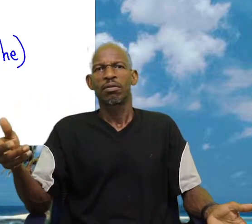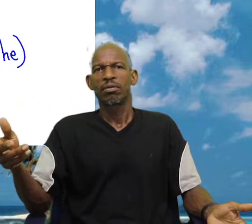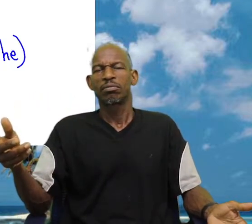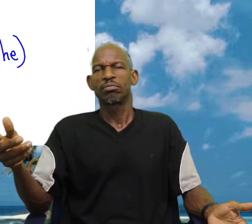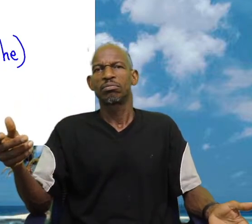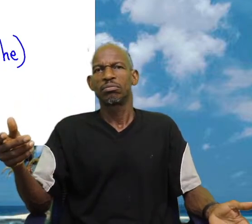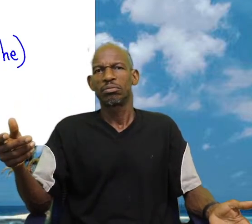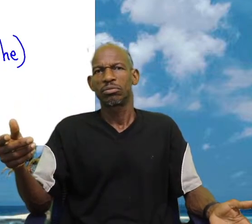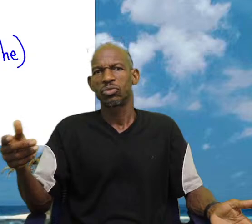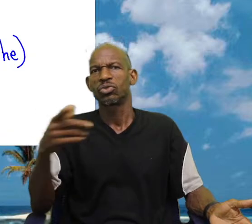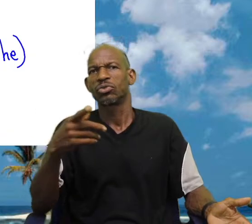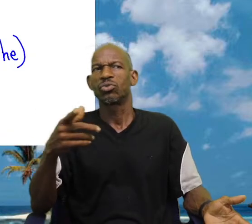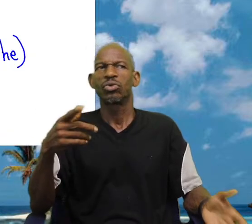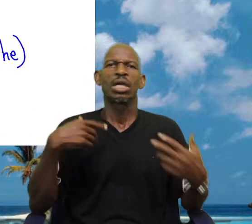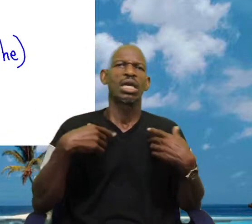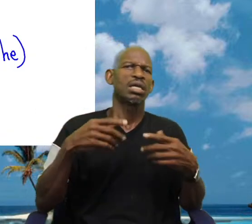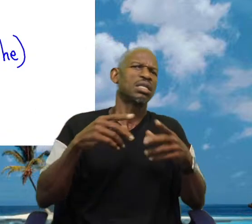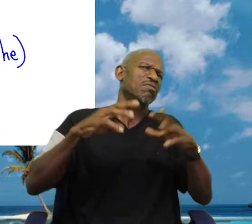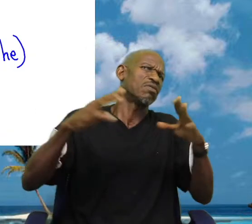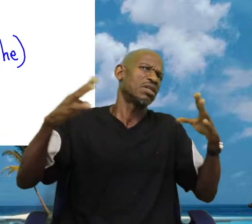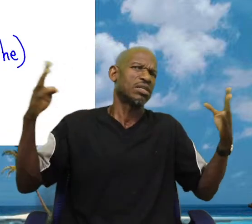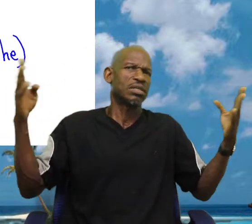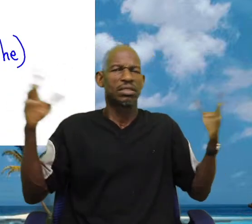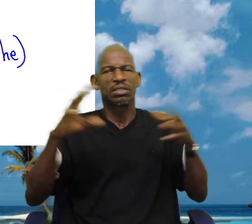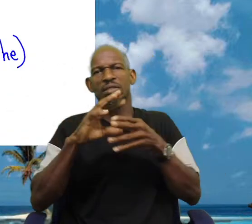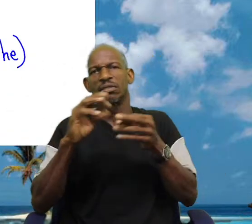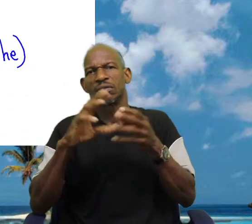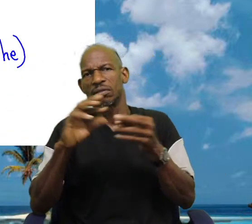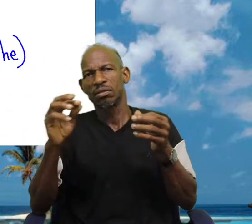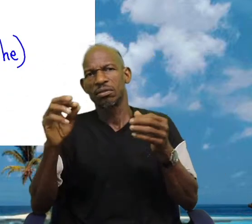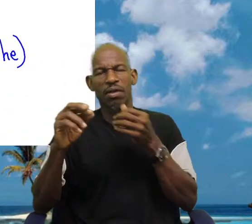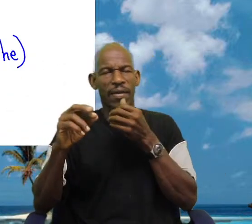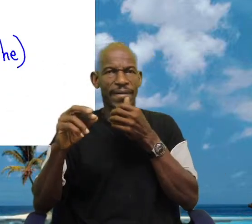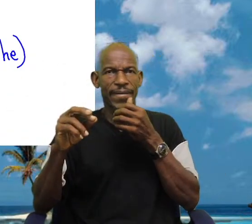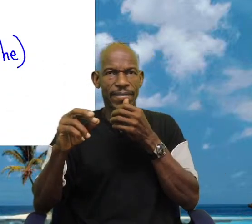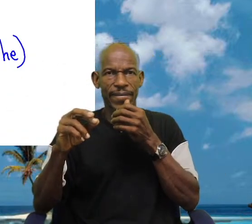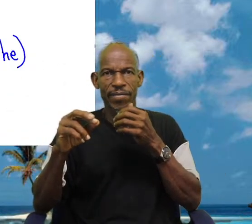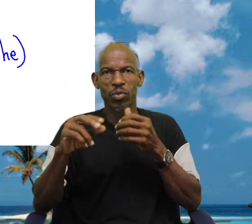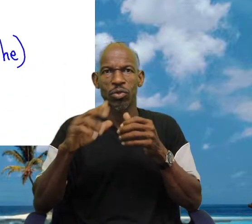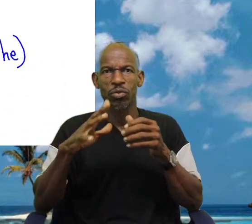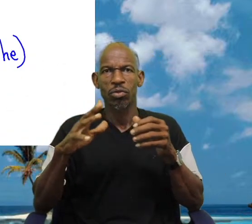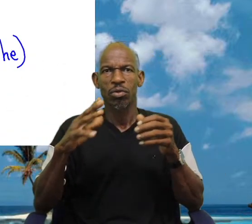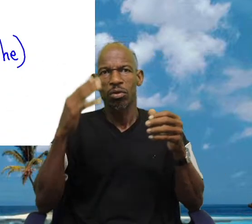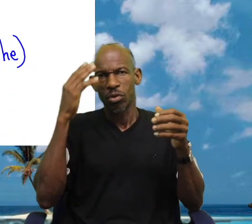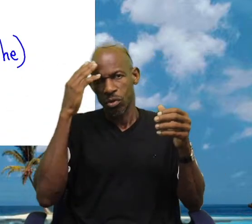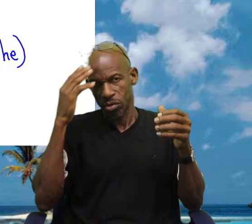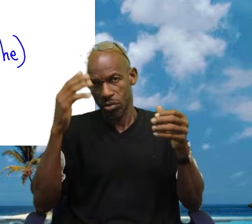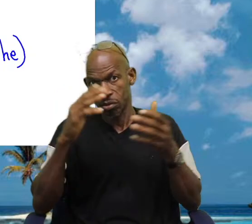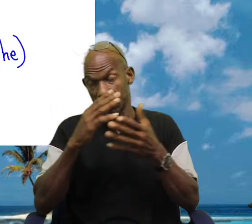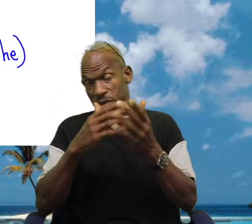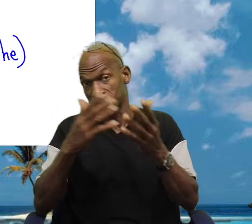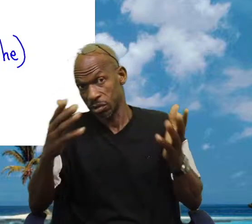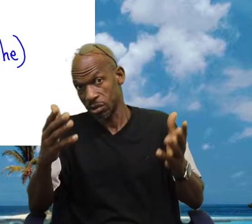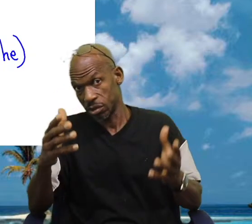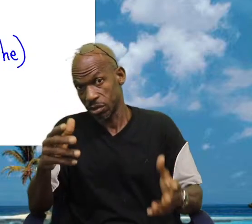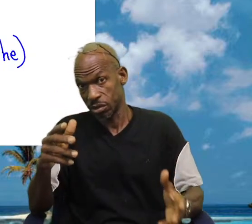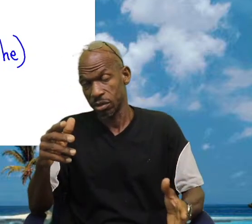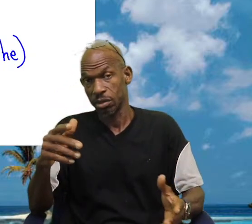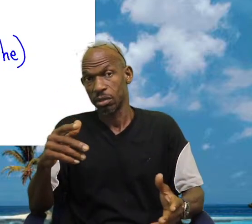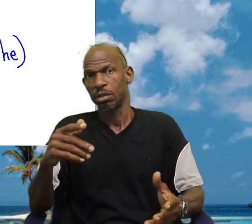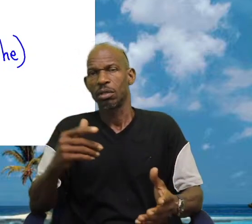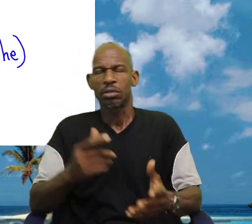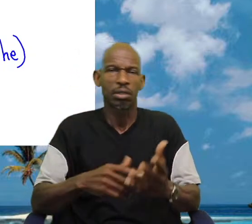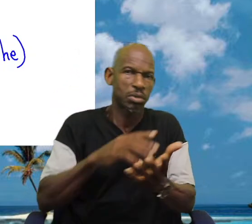a variety of sentences, right? So you have your knowledge of a whole lot of things, and sometimes these things are kind